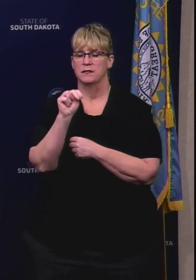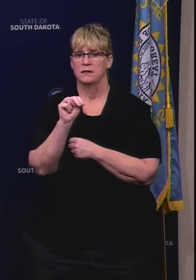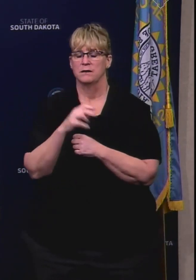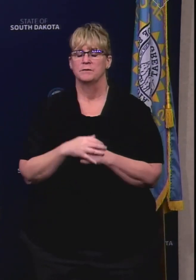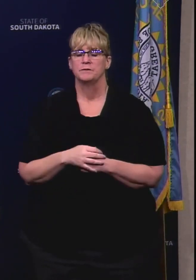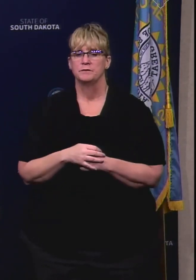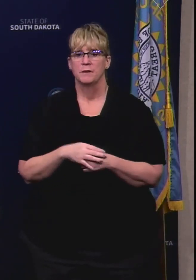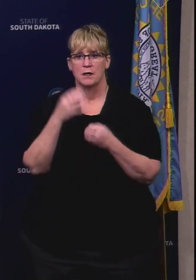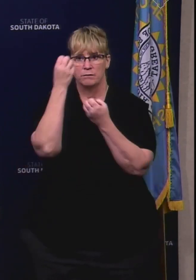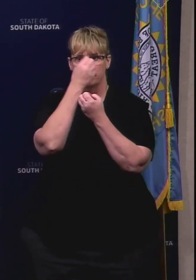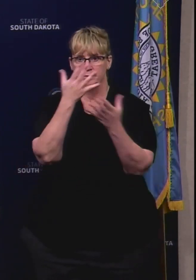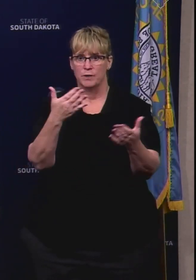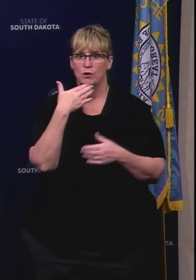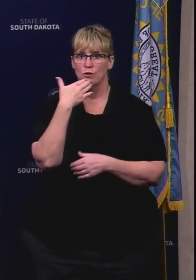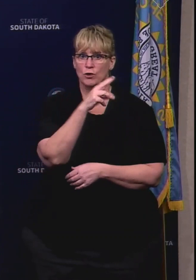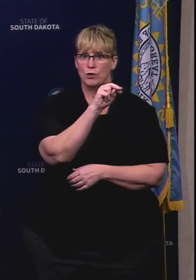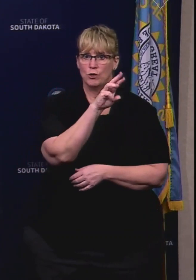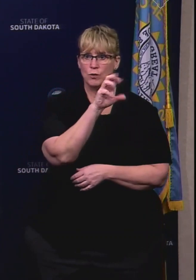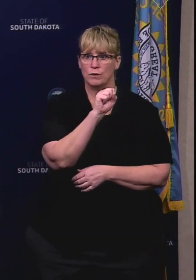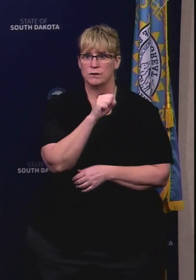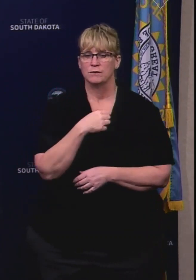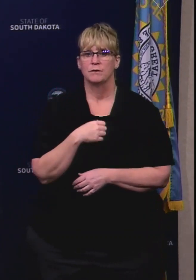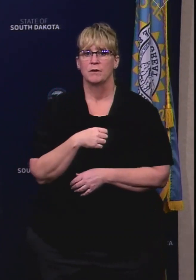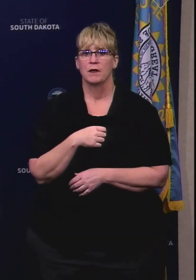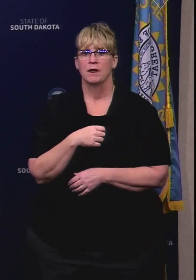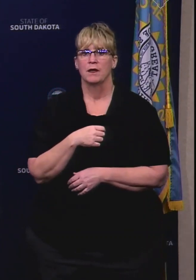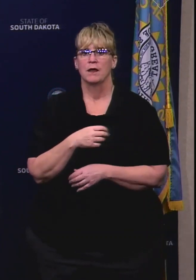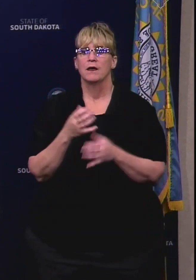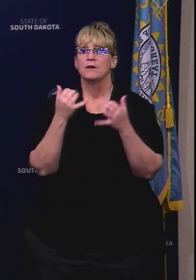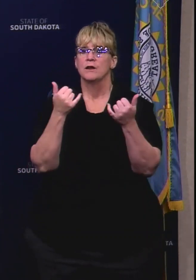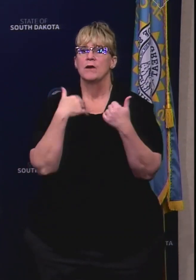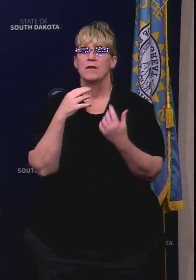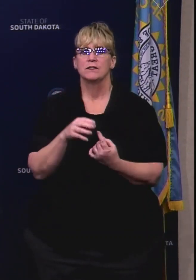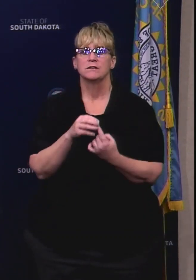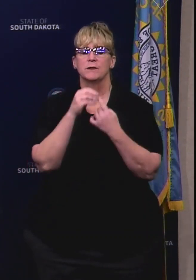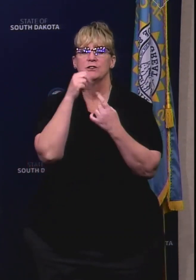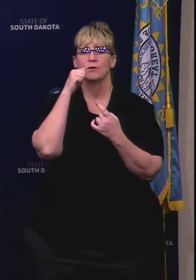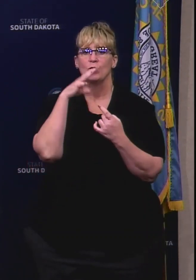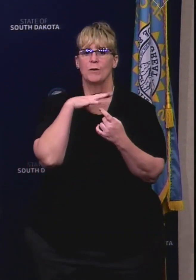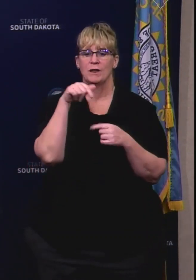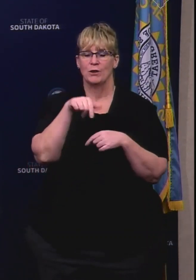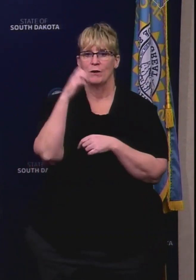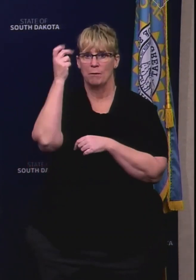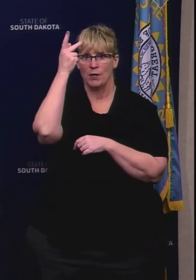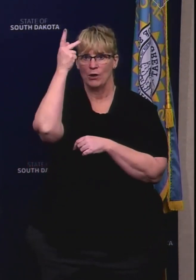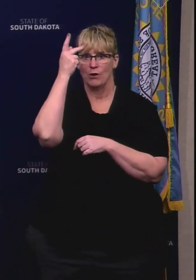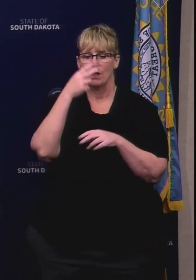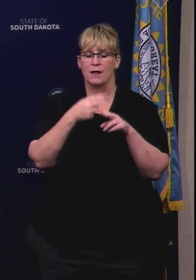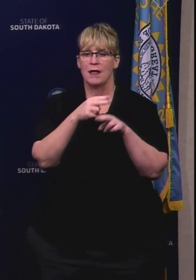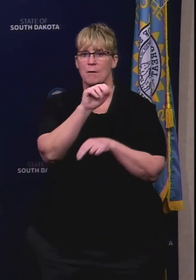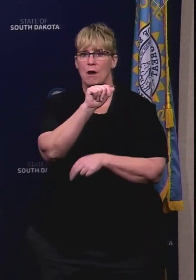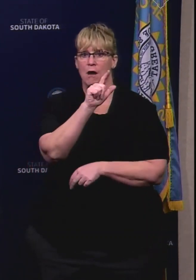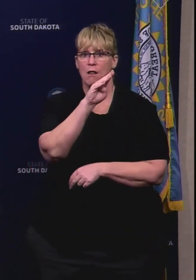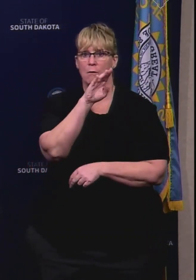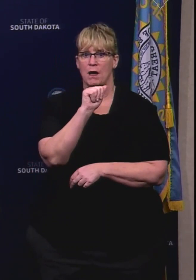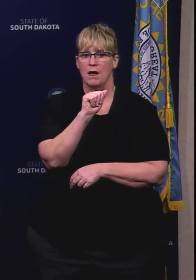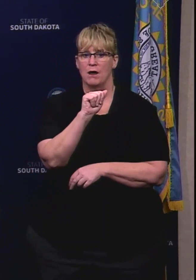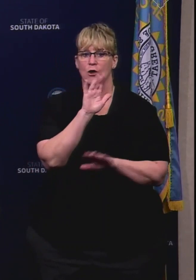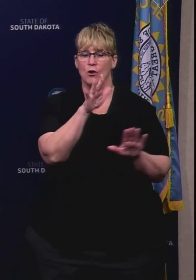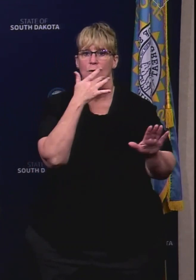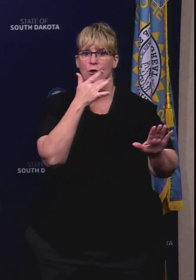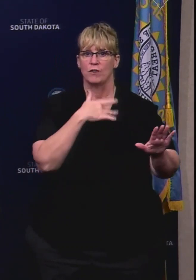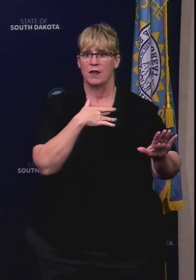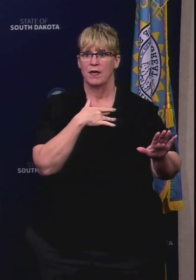good news. We have a special woman here in Pierre named Alma, and today is her birthday. Today she